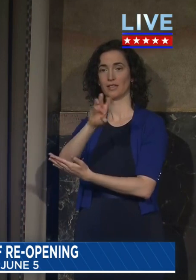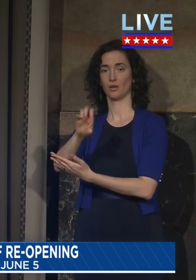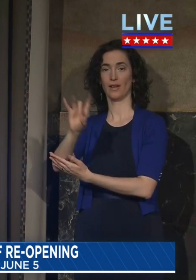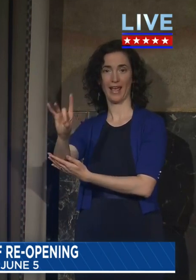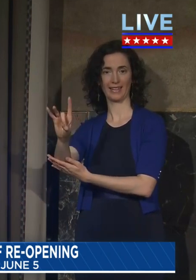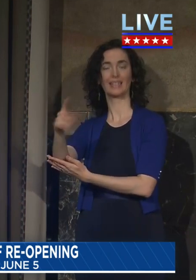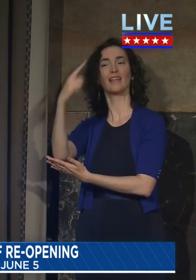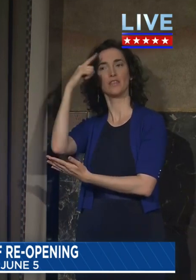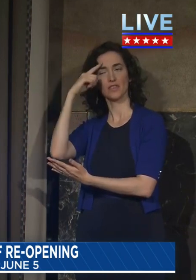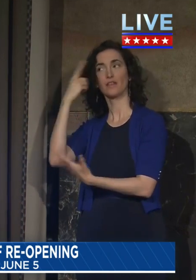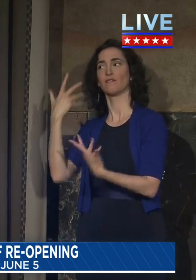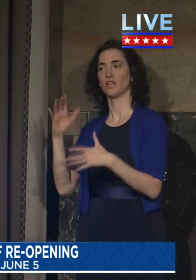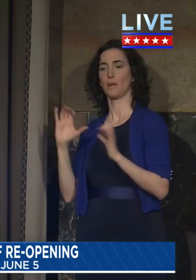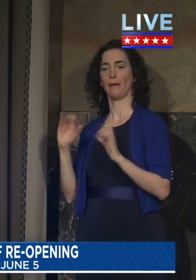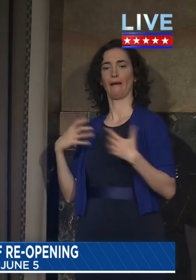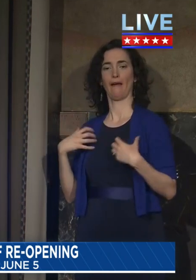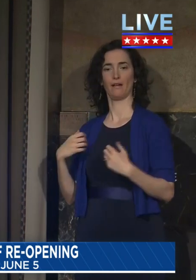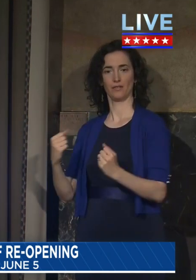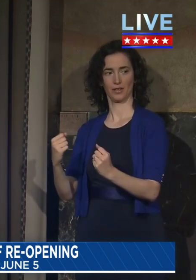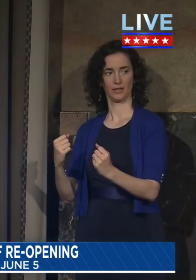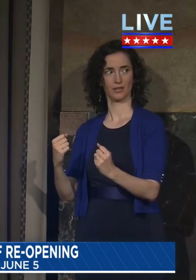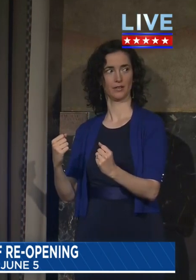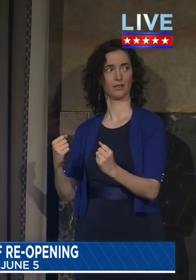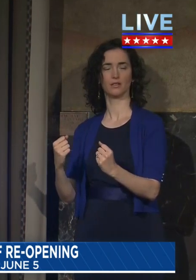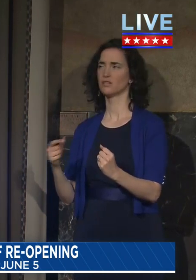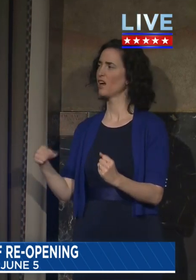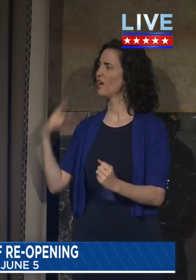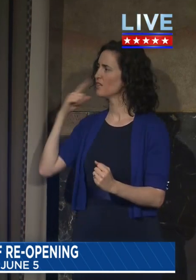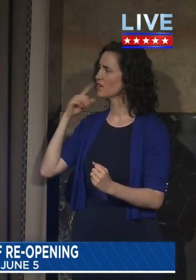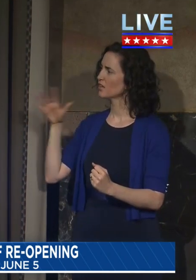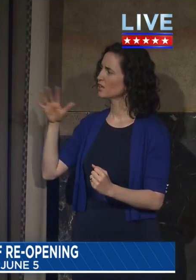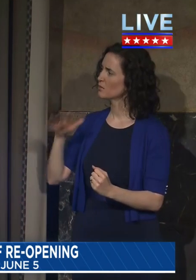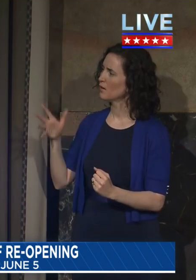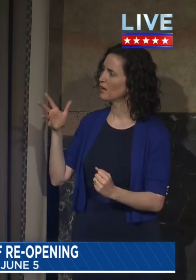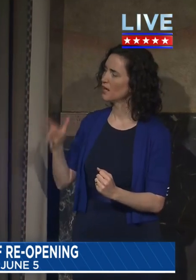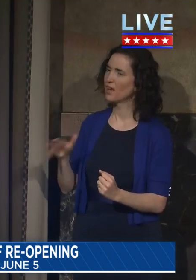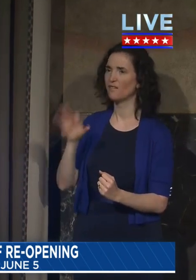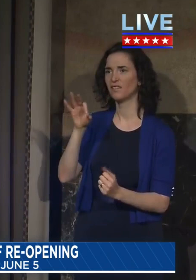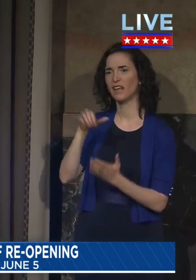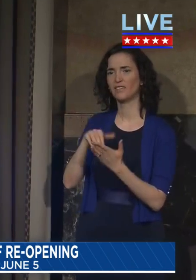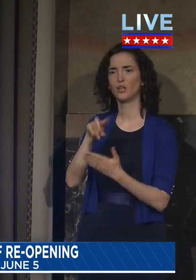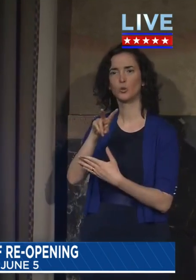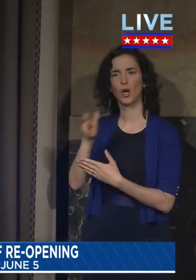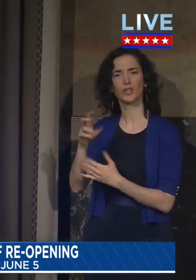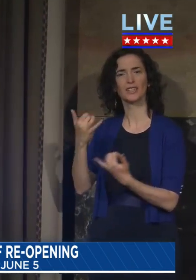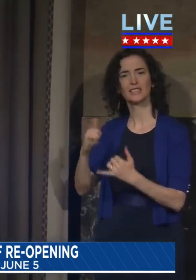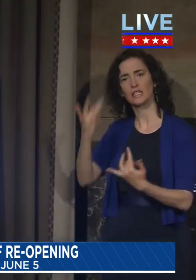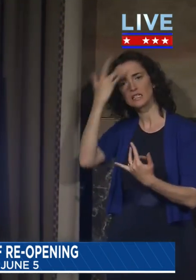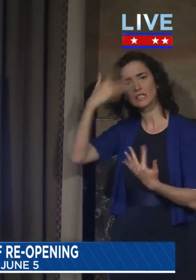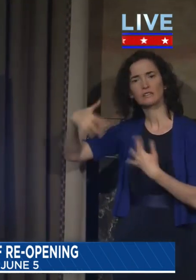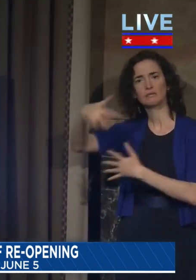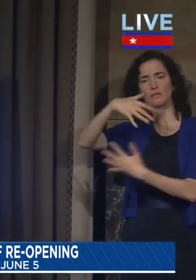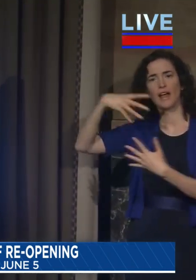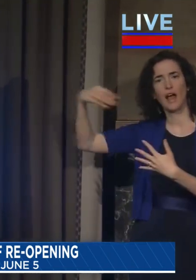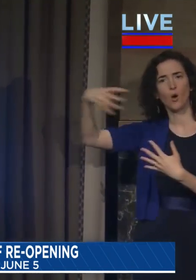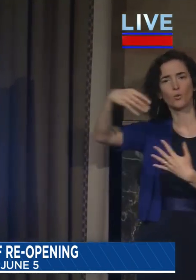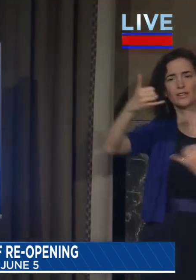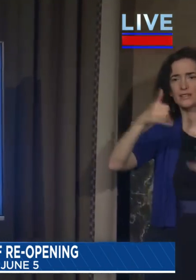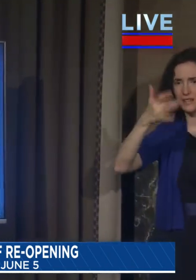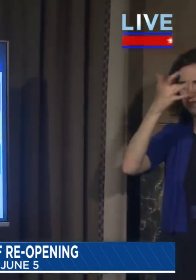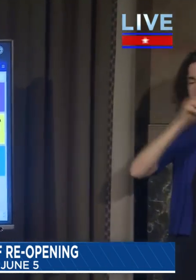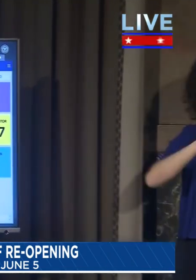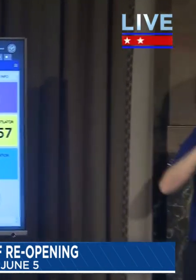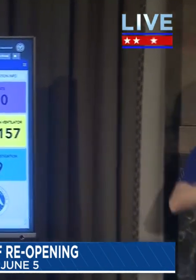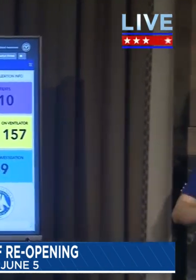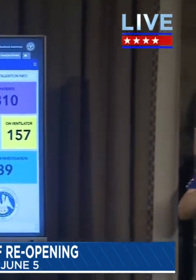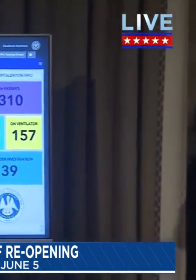22,608. And so you've got about, 9,200 or so active cases among those around the state who